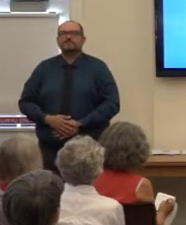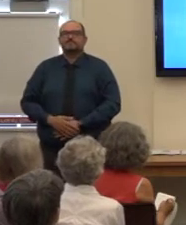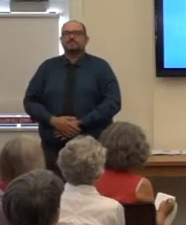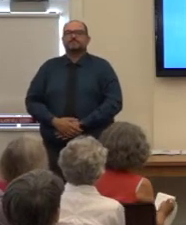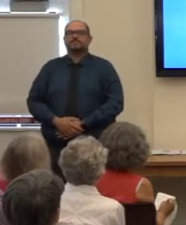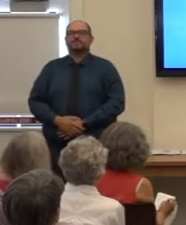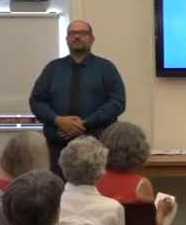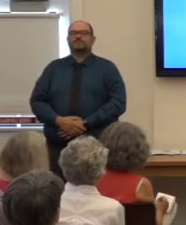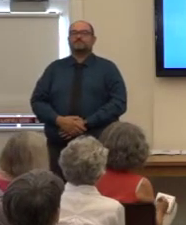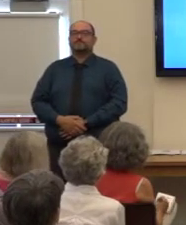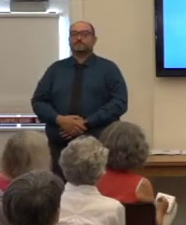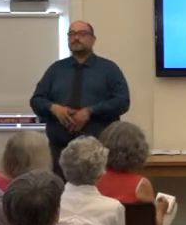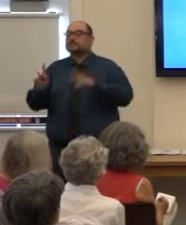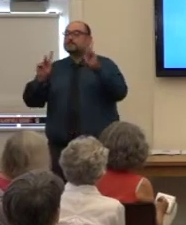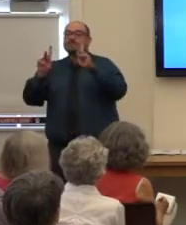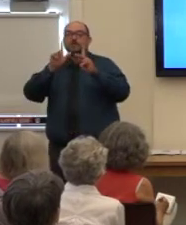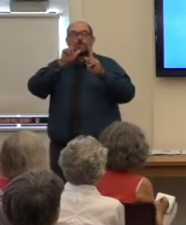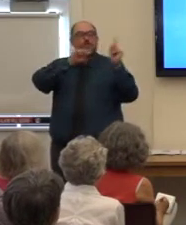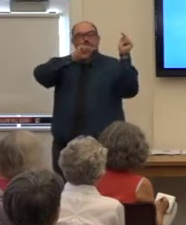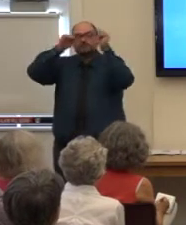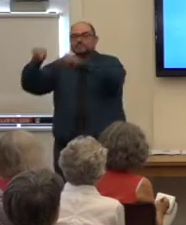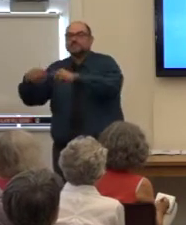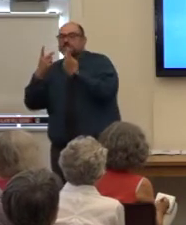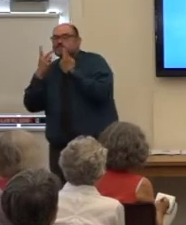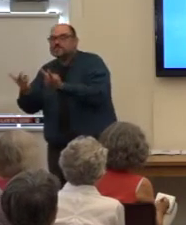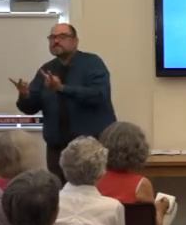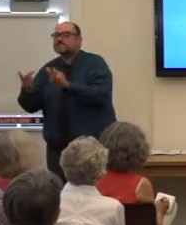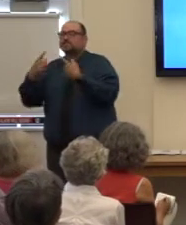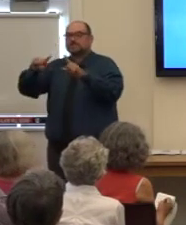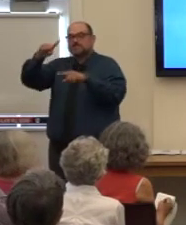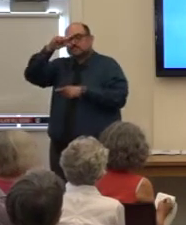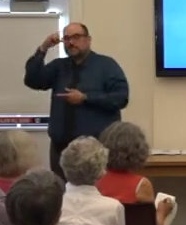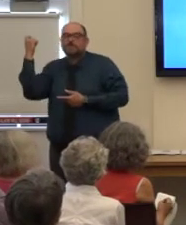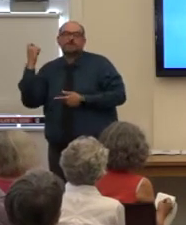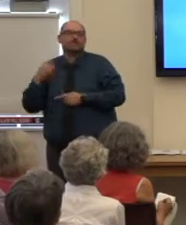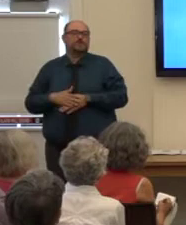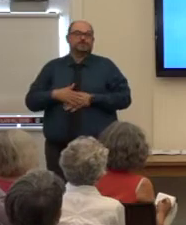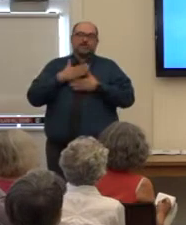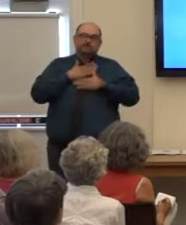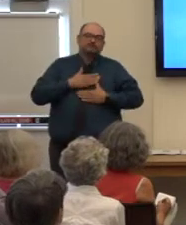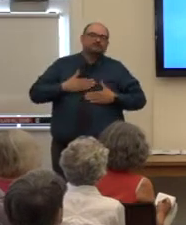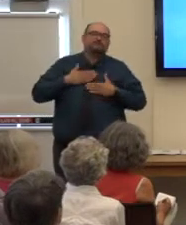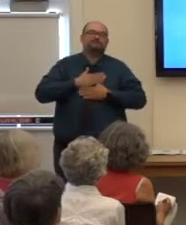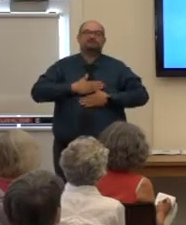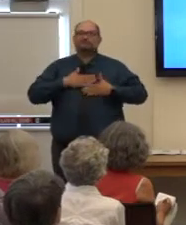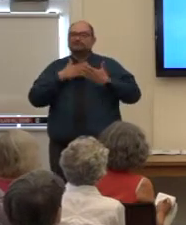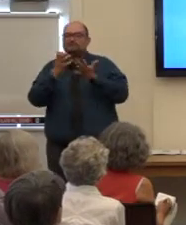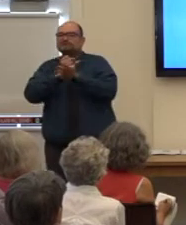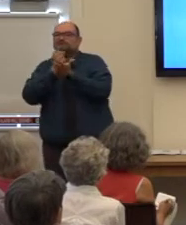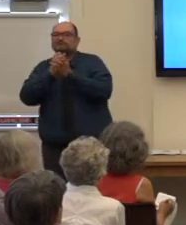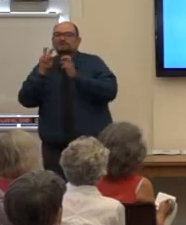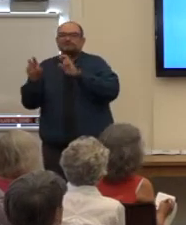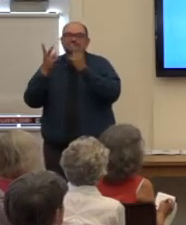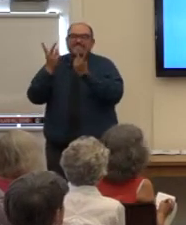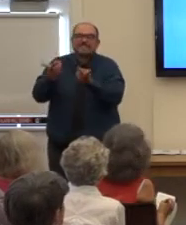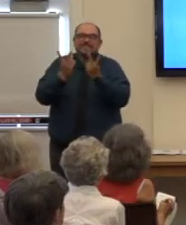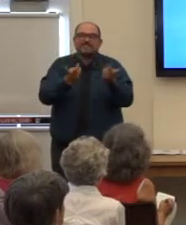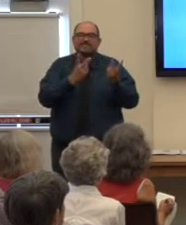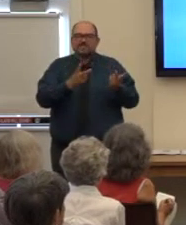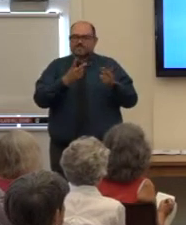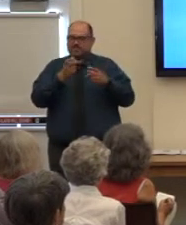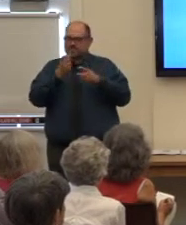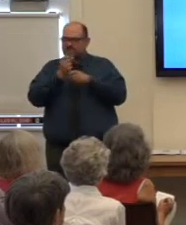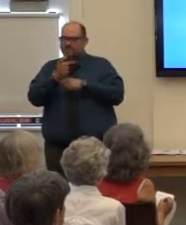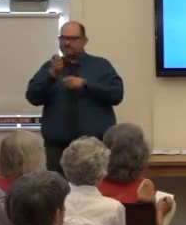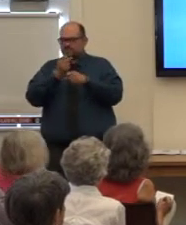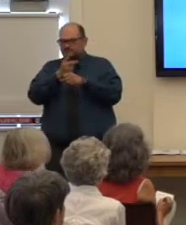outsiders who came for the summer, and the summer after that, and the summer after that, who came for the summer and liked it so much that they